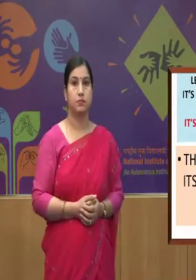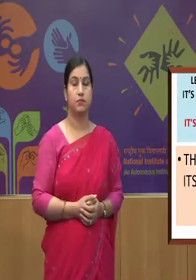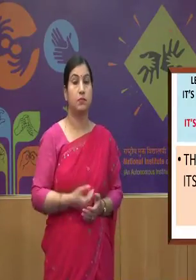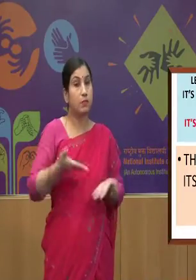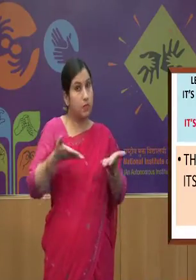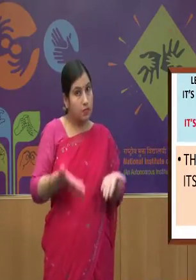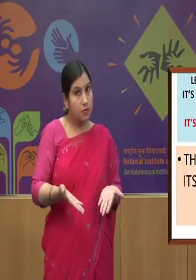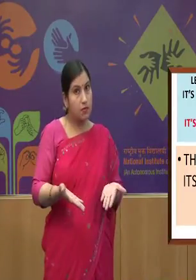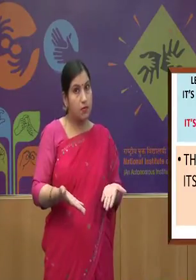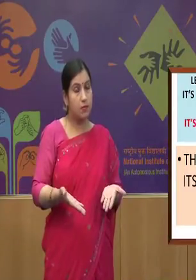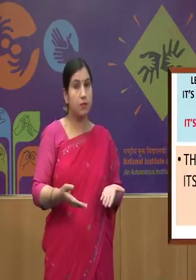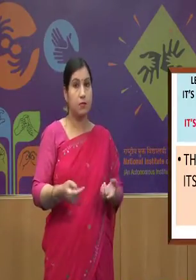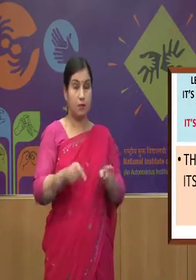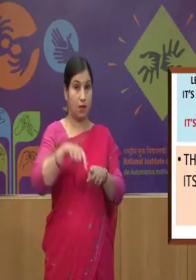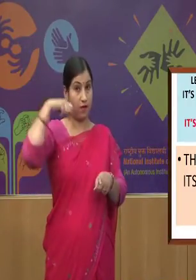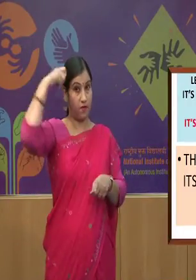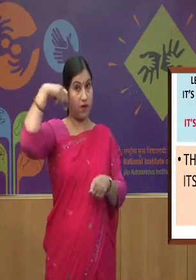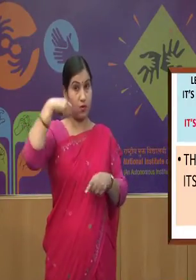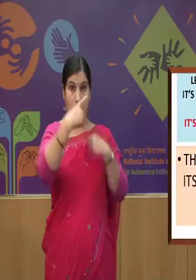With this, we come to the end of this lecture.